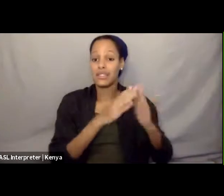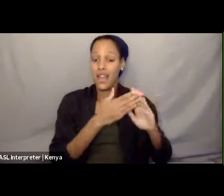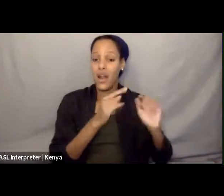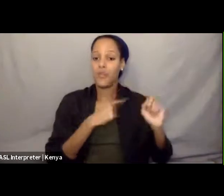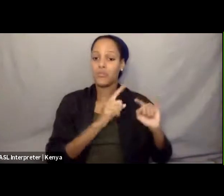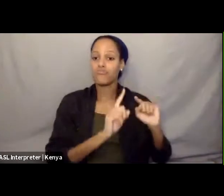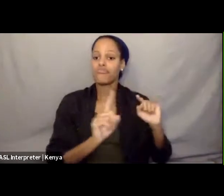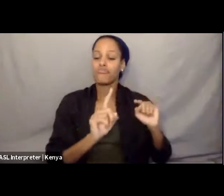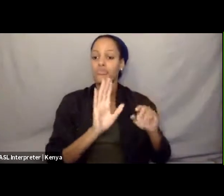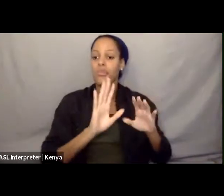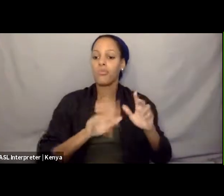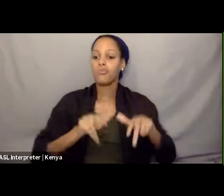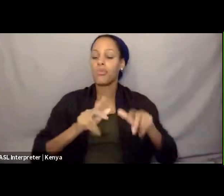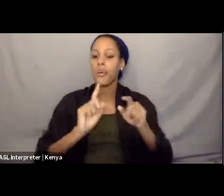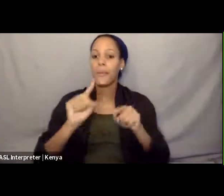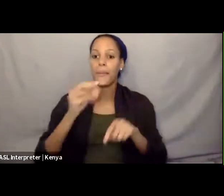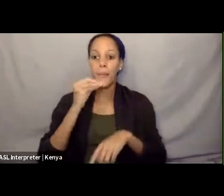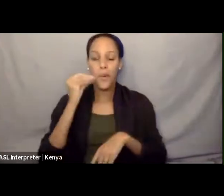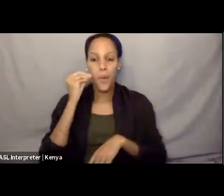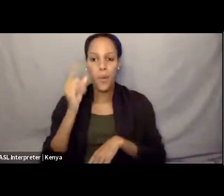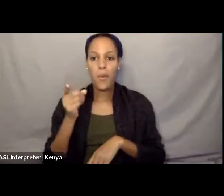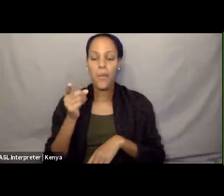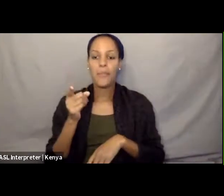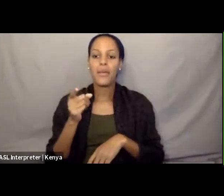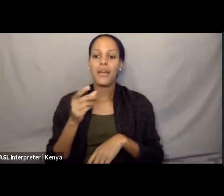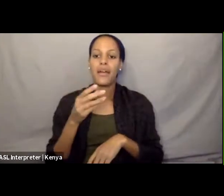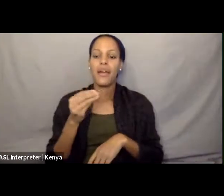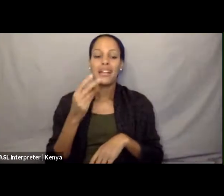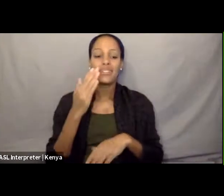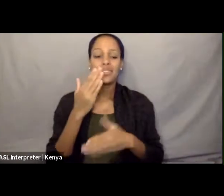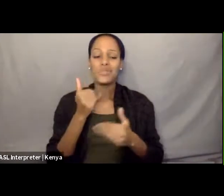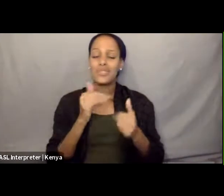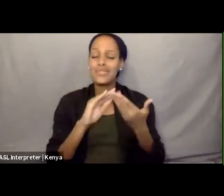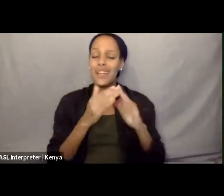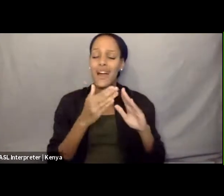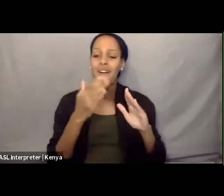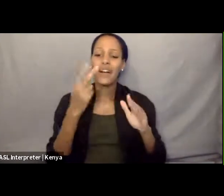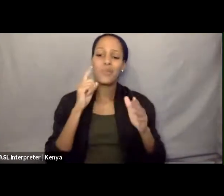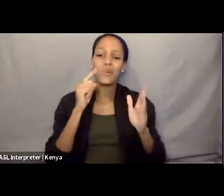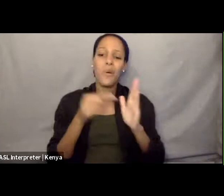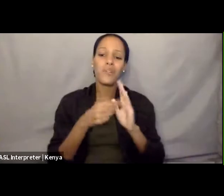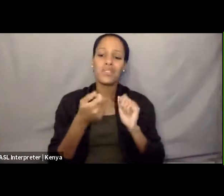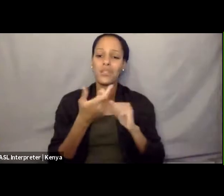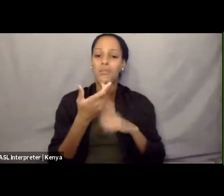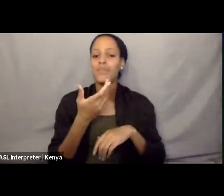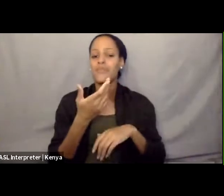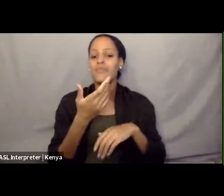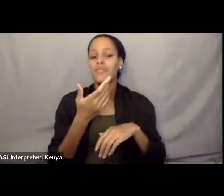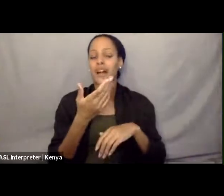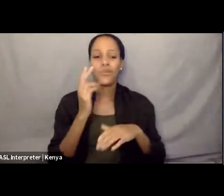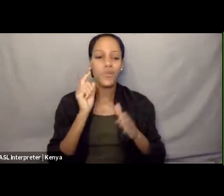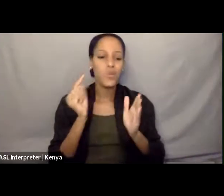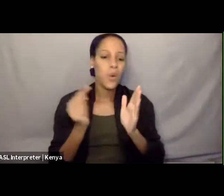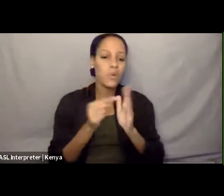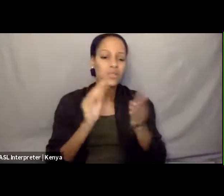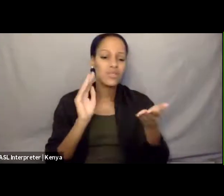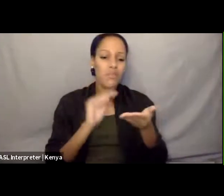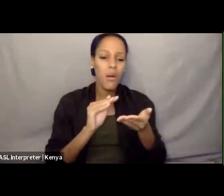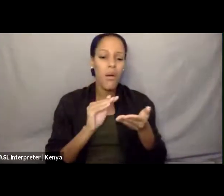you know, it's like a sweet little town where there was a little bakery that I would get bread at sometimes,